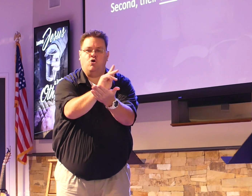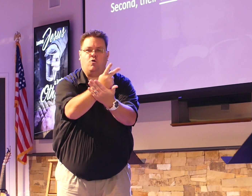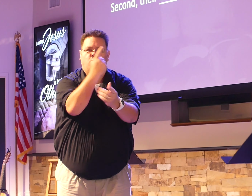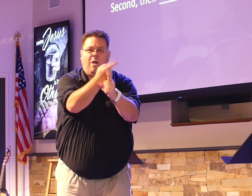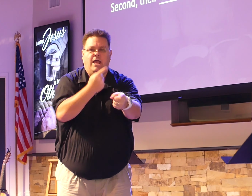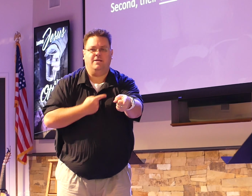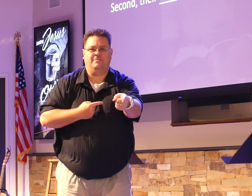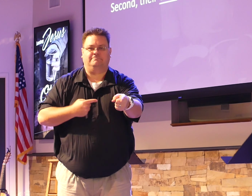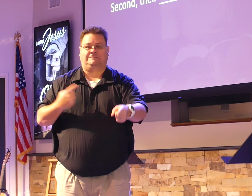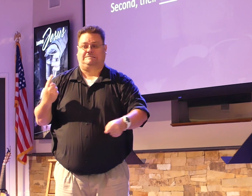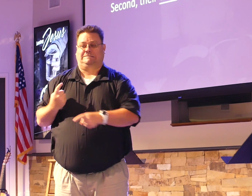that's a joke.